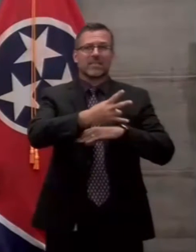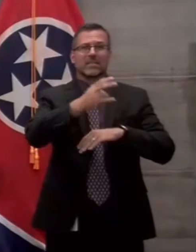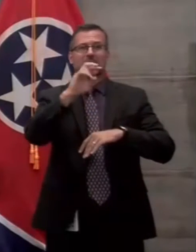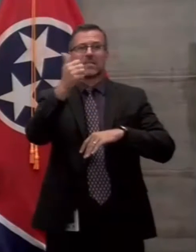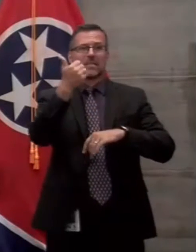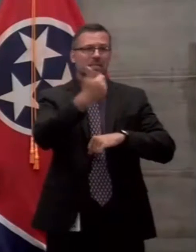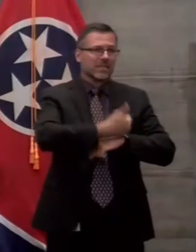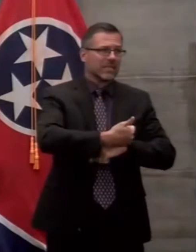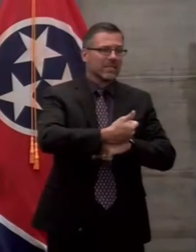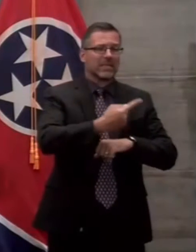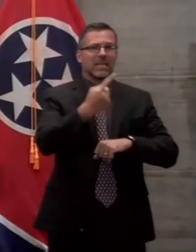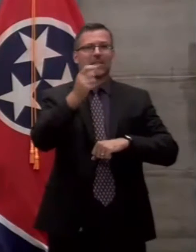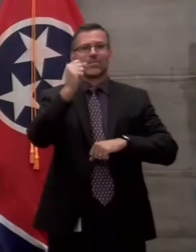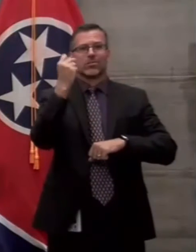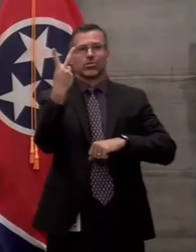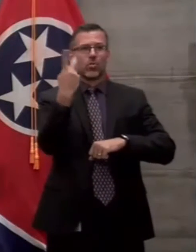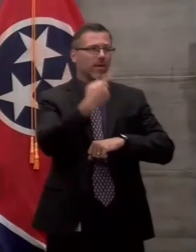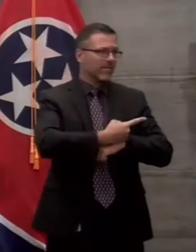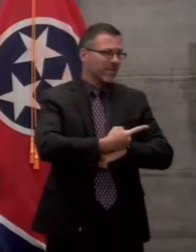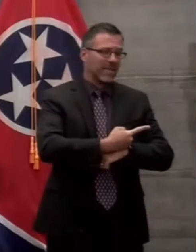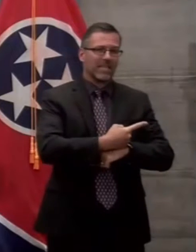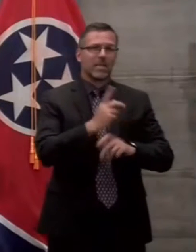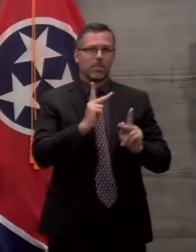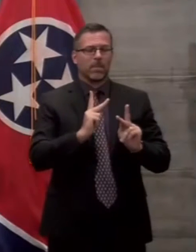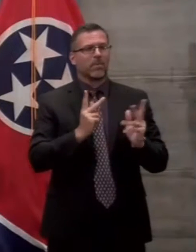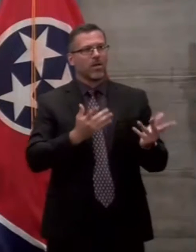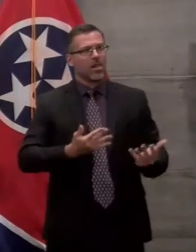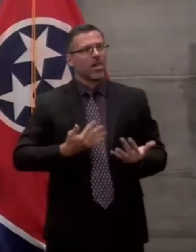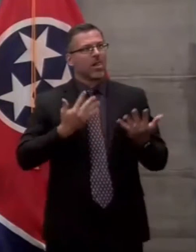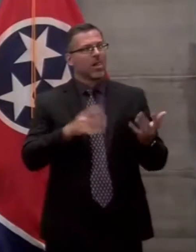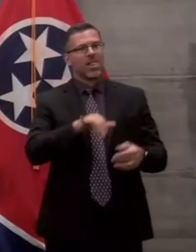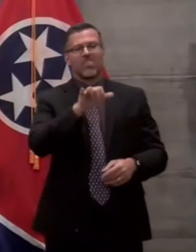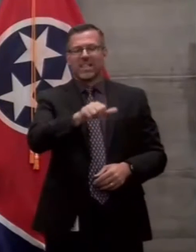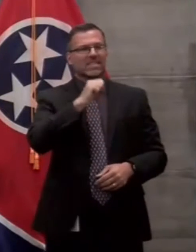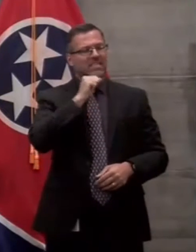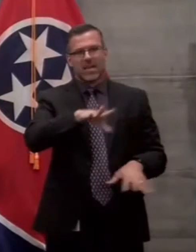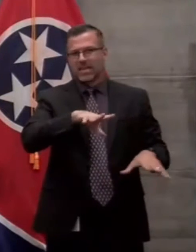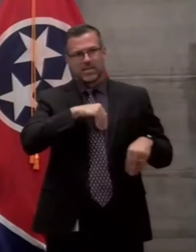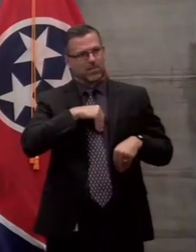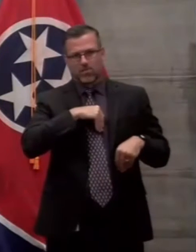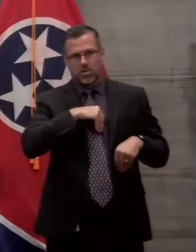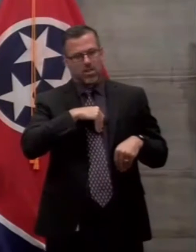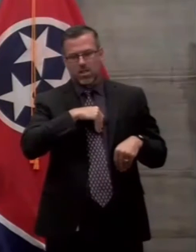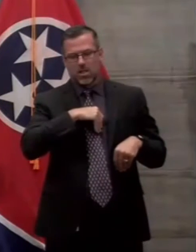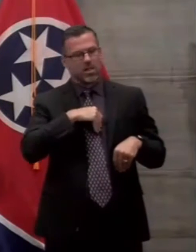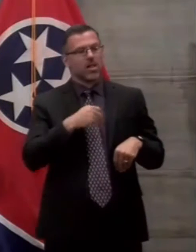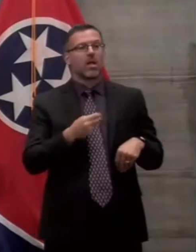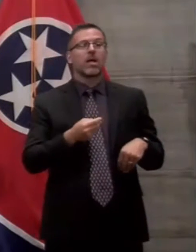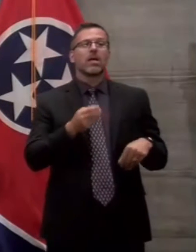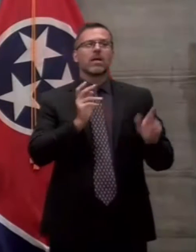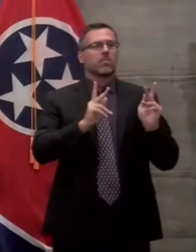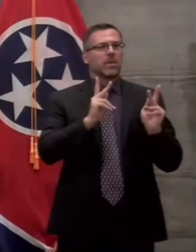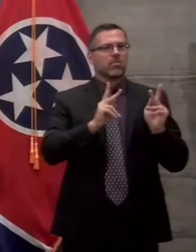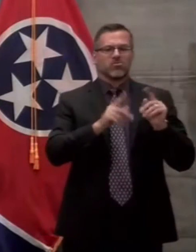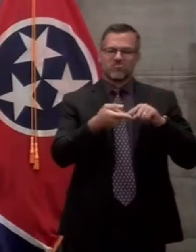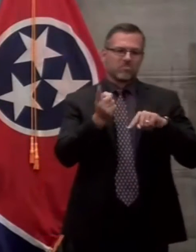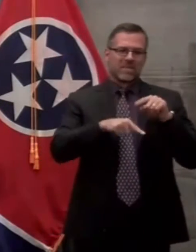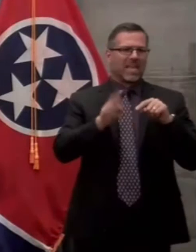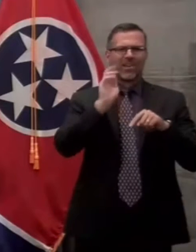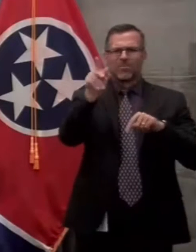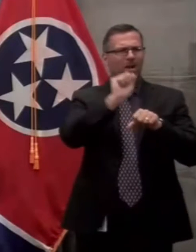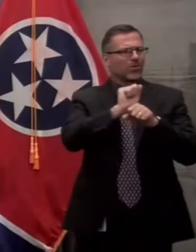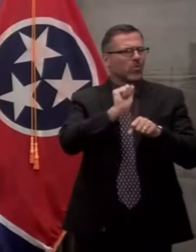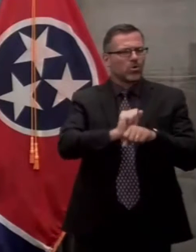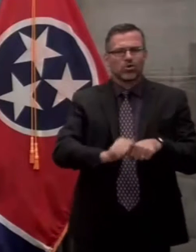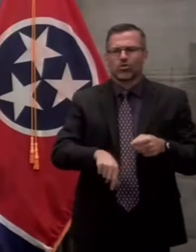to get results back from a test. That's unacceptable. We can't get patients back to work. We can't get